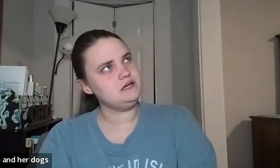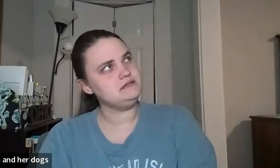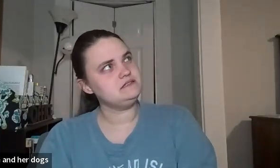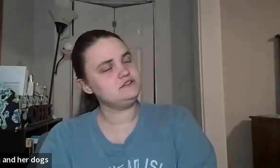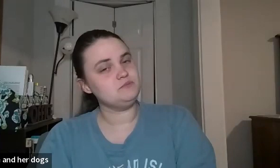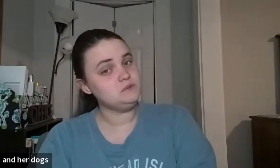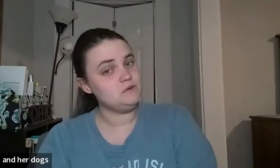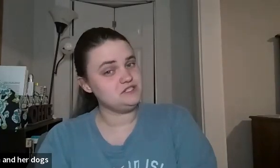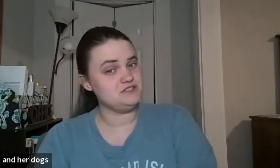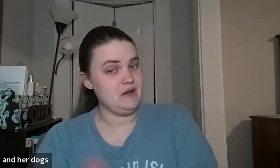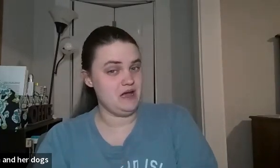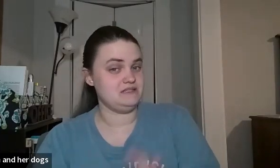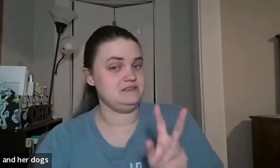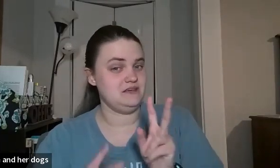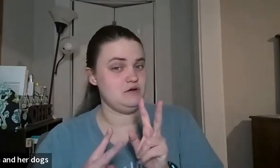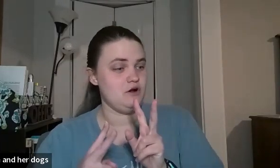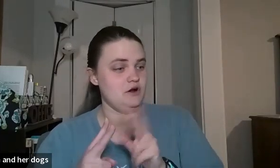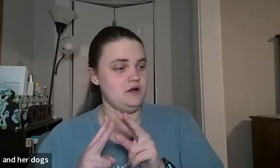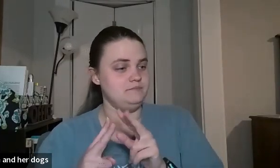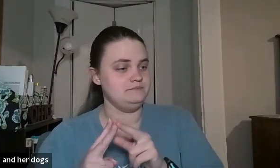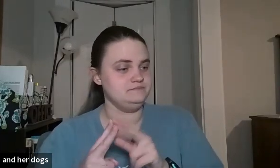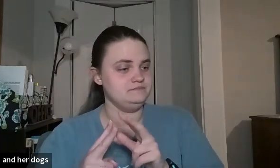ways. There's multiple ways you can do ask. There are